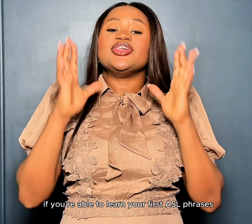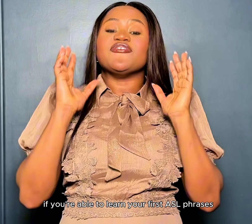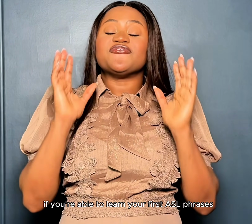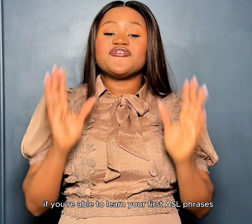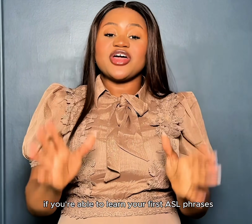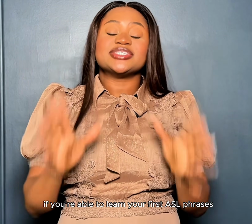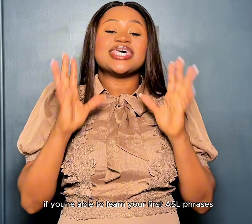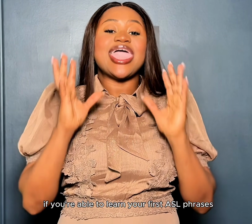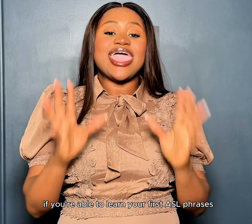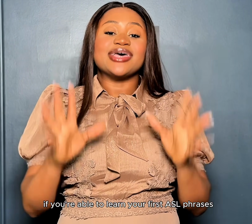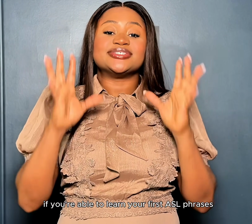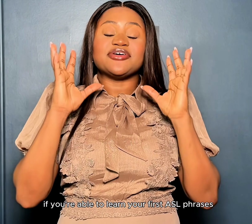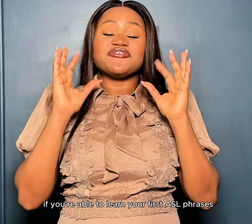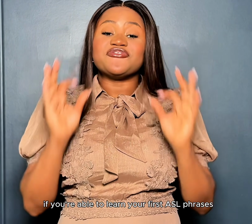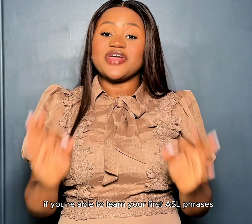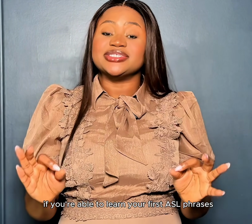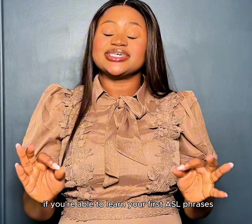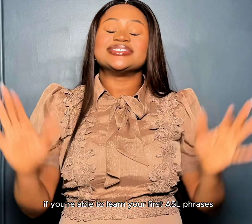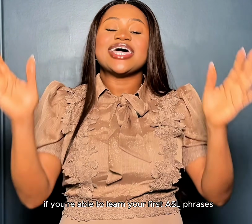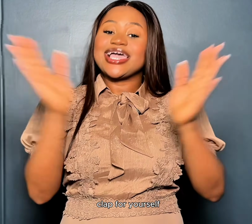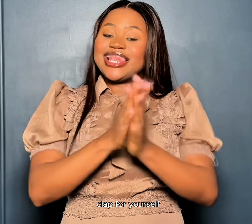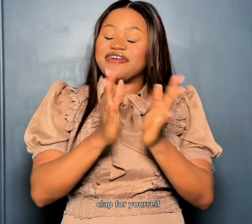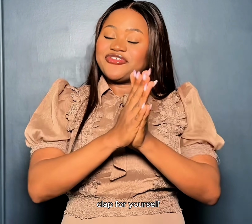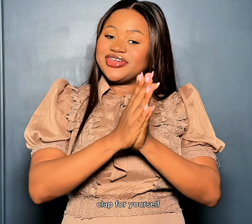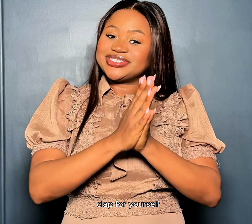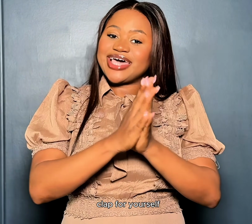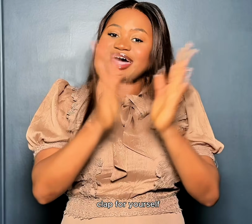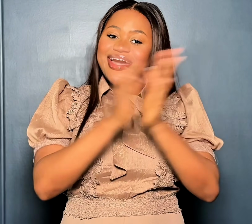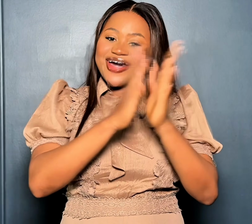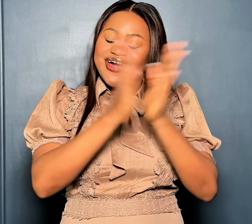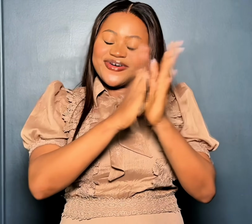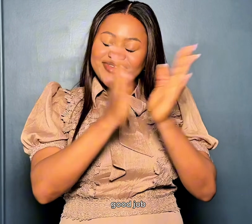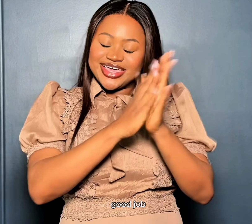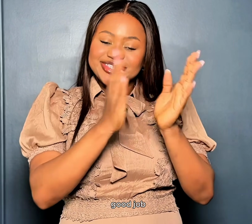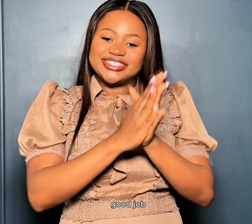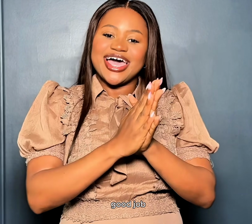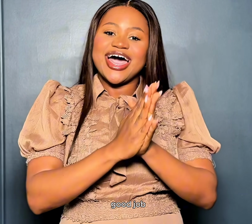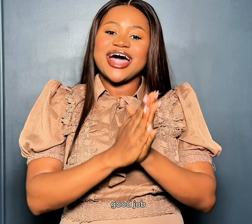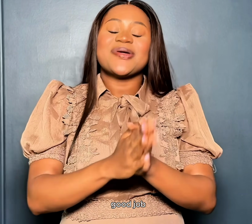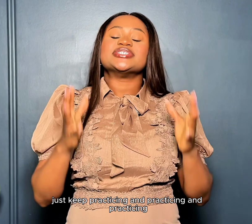your first ASL phrases, clap for yourself. Good job.